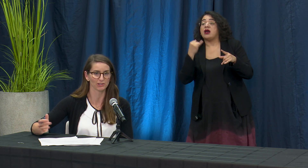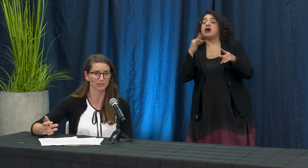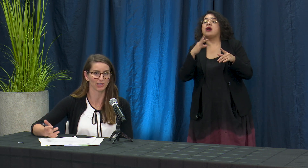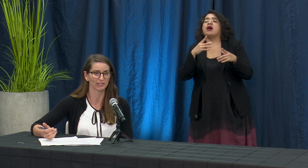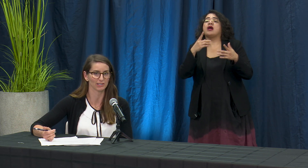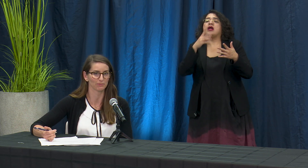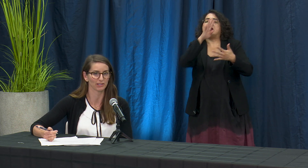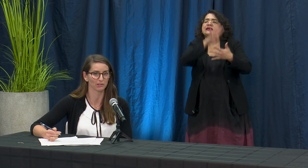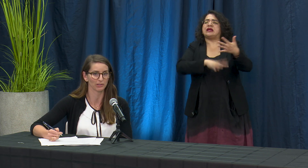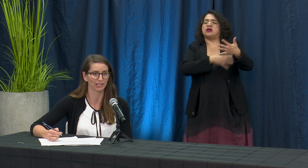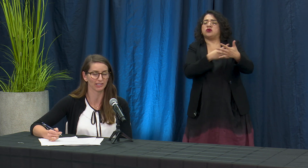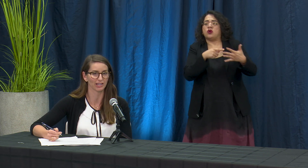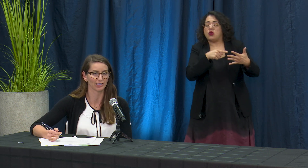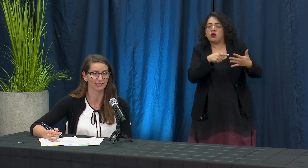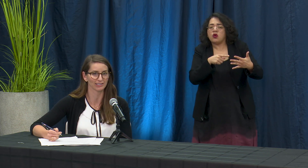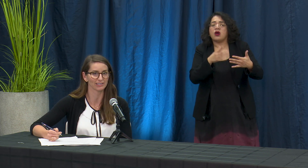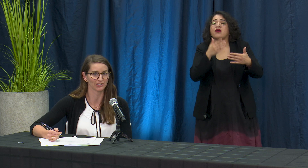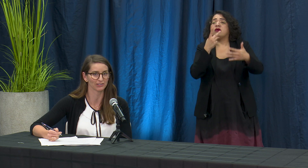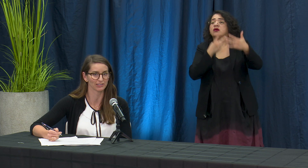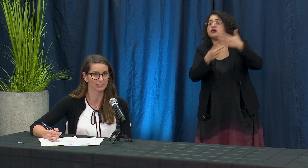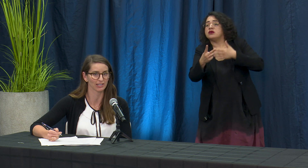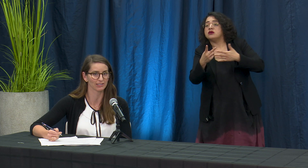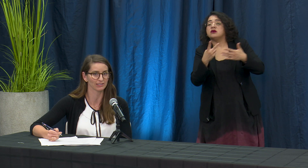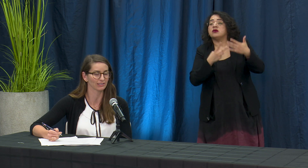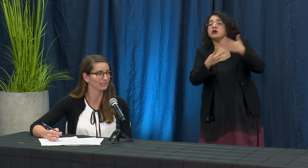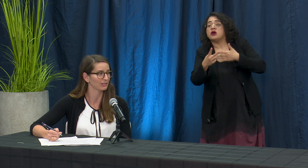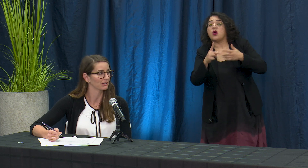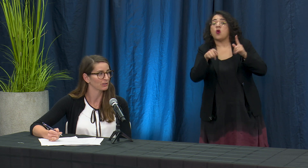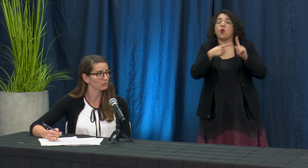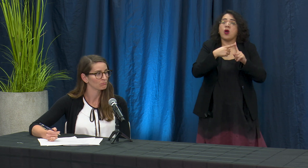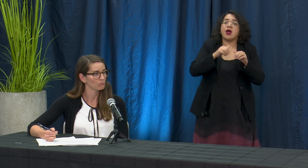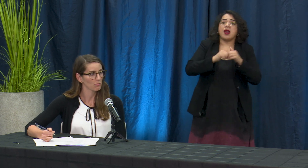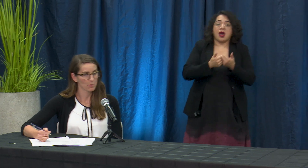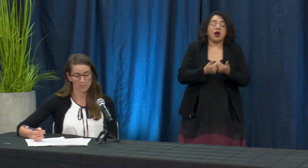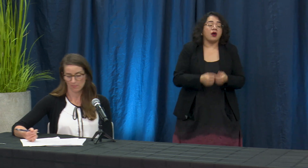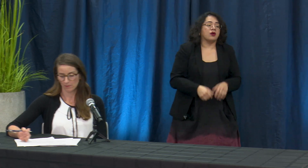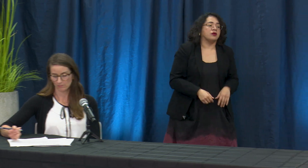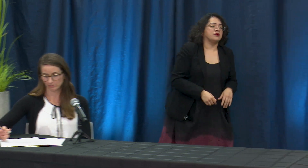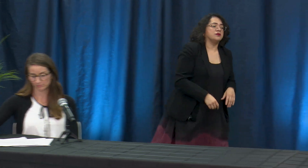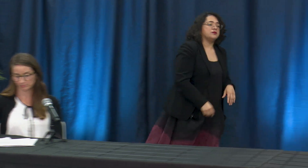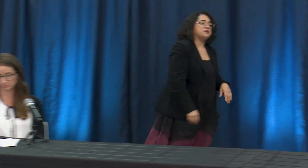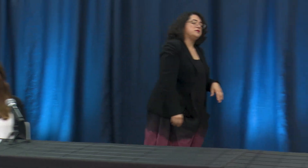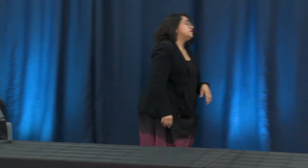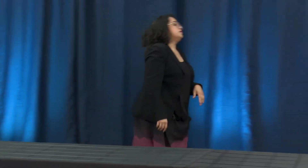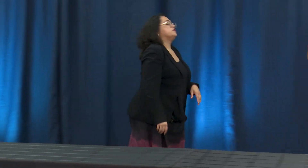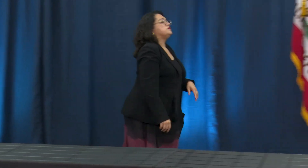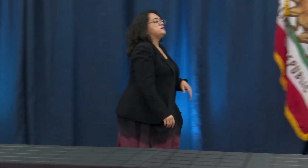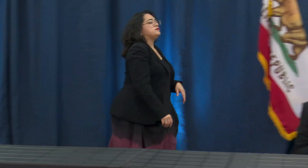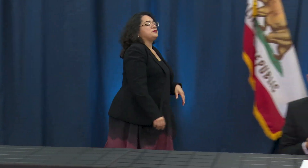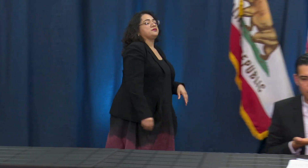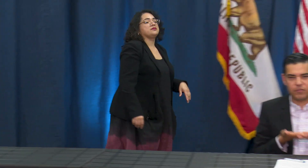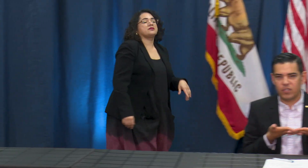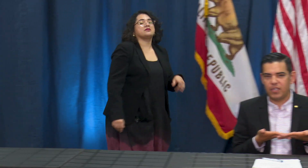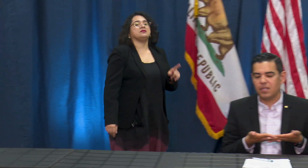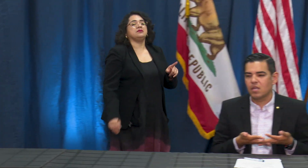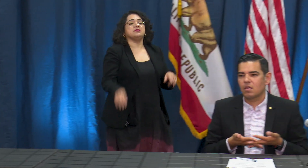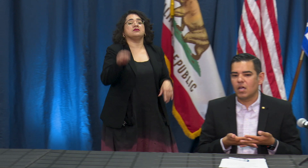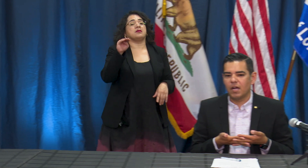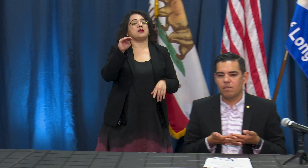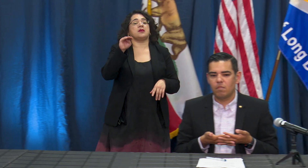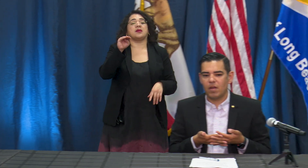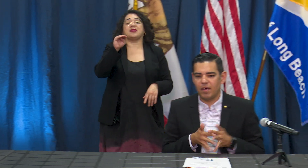points throughout. So that is something that we consider and discuss. Absolutely. And I personally have seen modeling for the